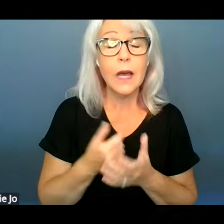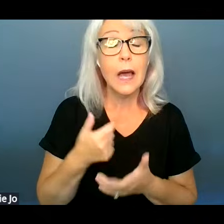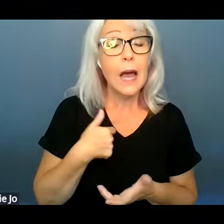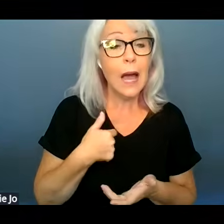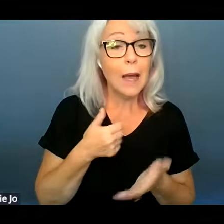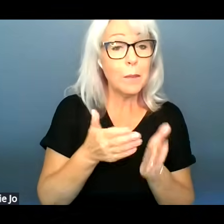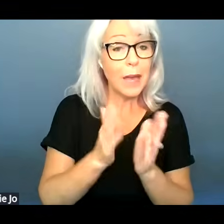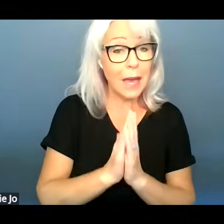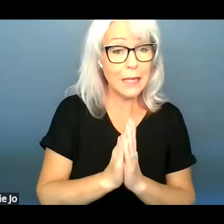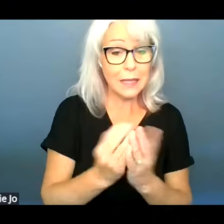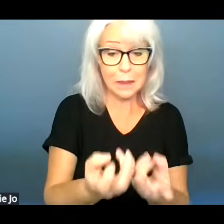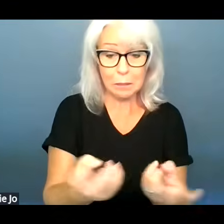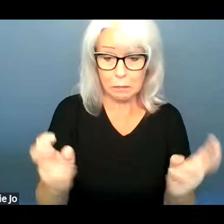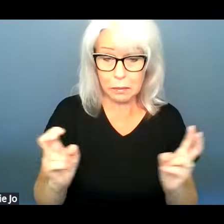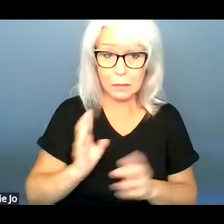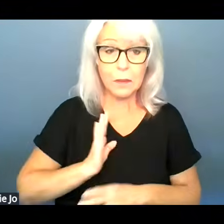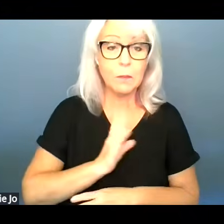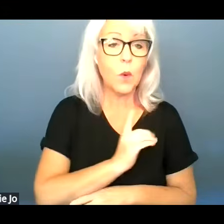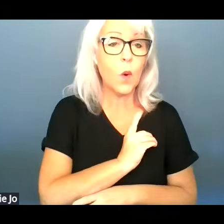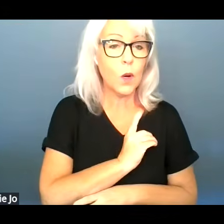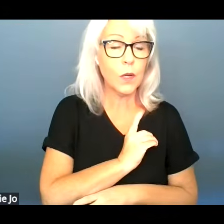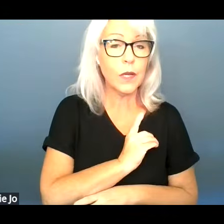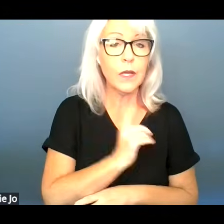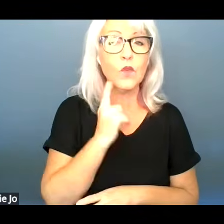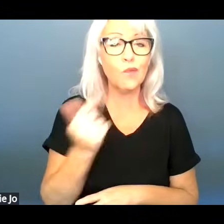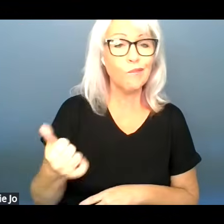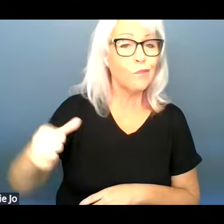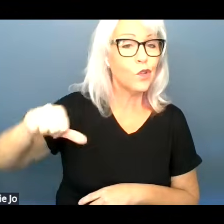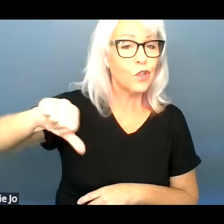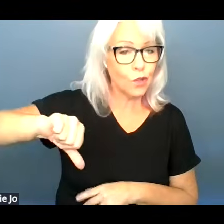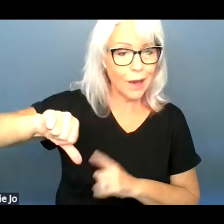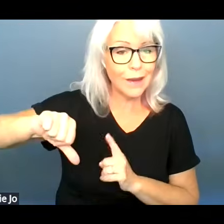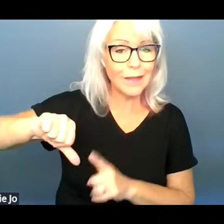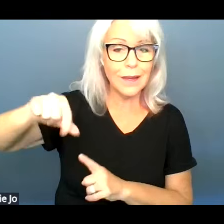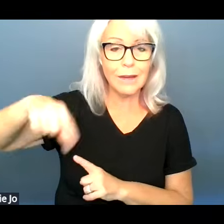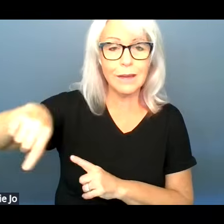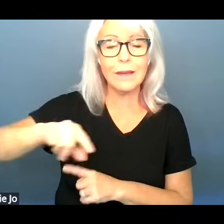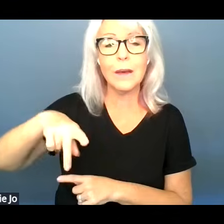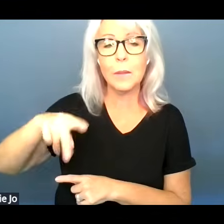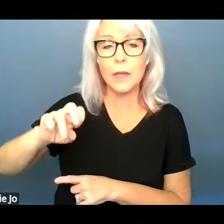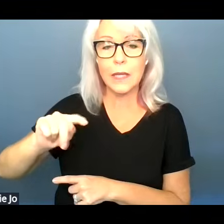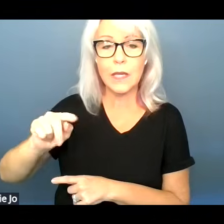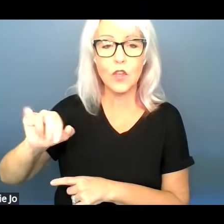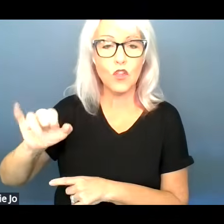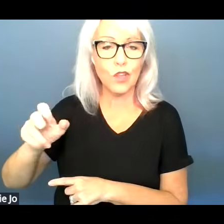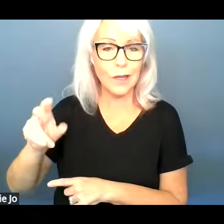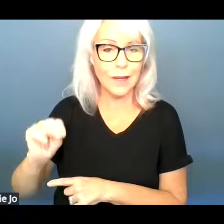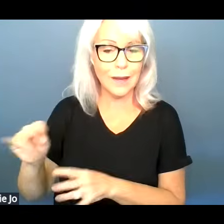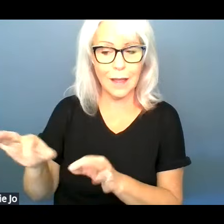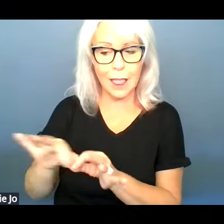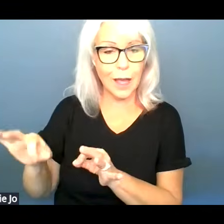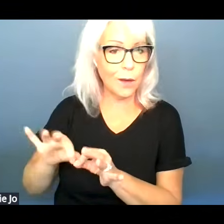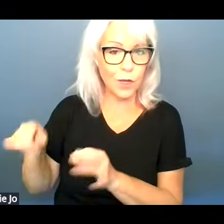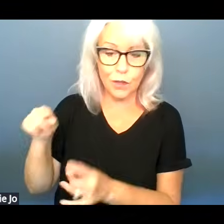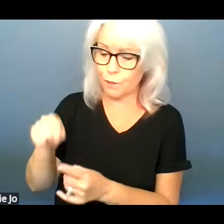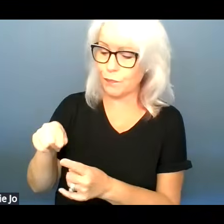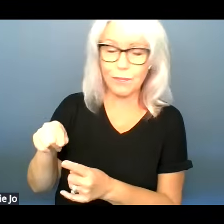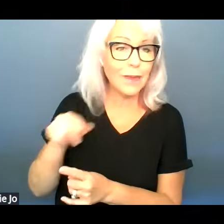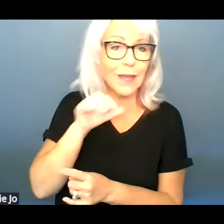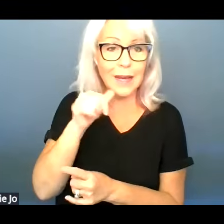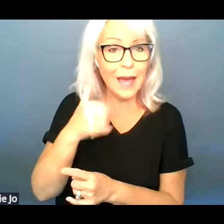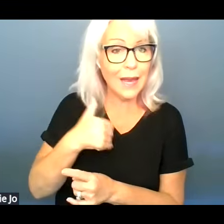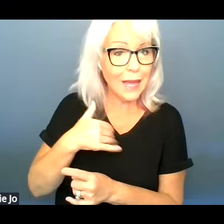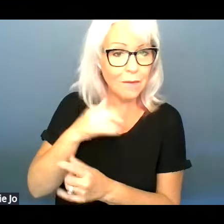particular board to do is to reject the petition language. Why? Because again, it doesn't have the particularity